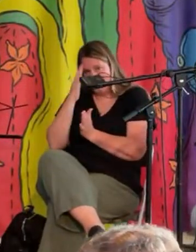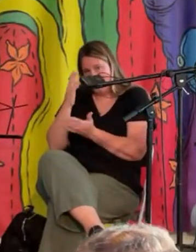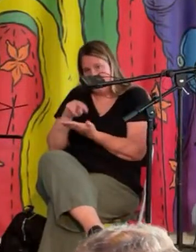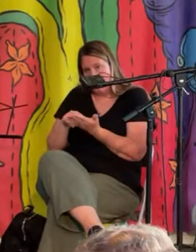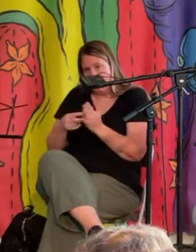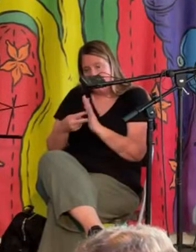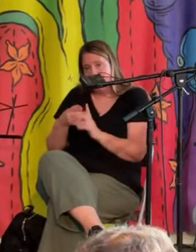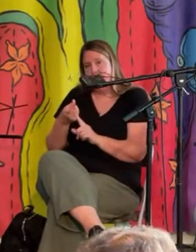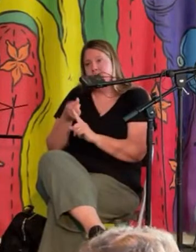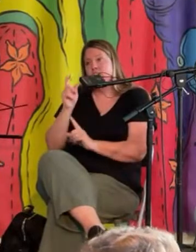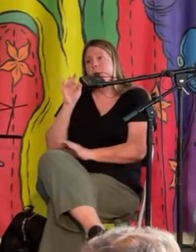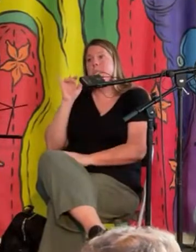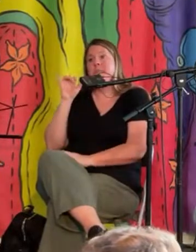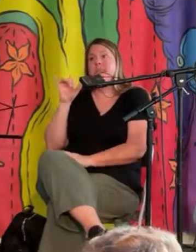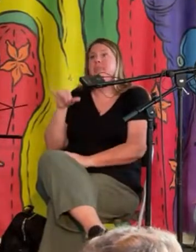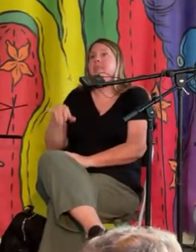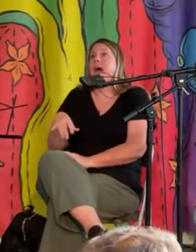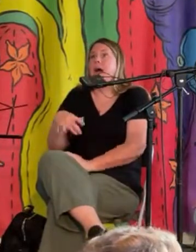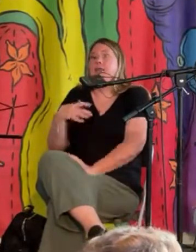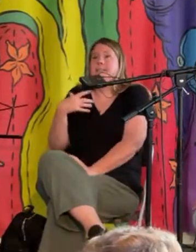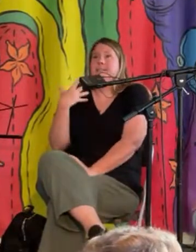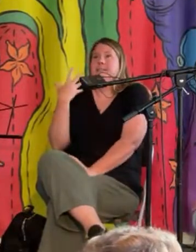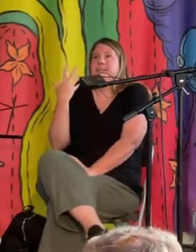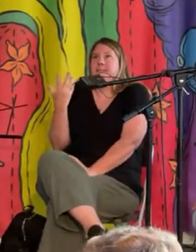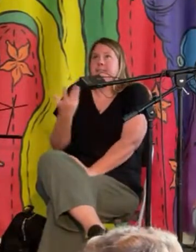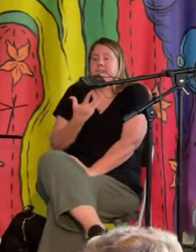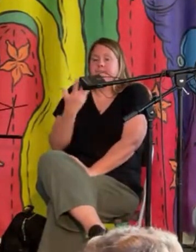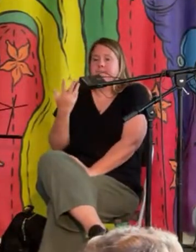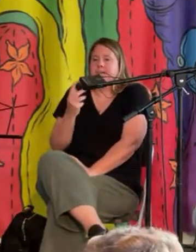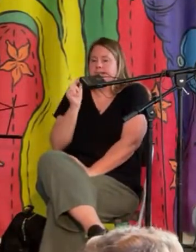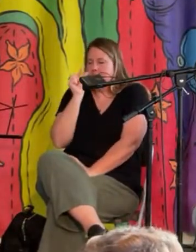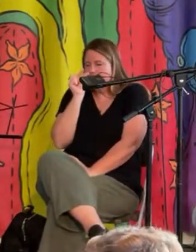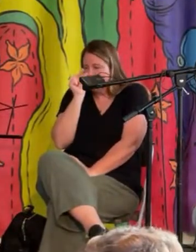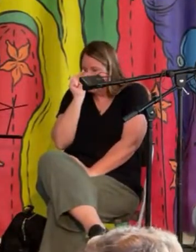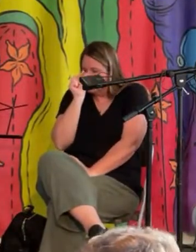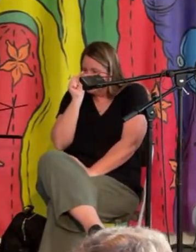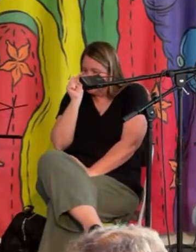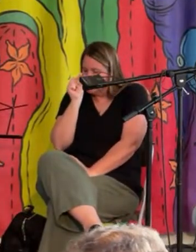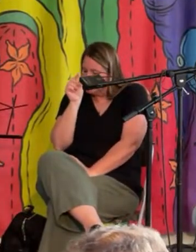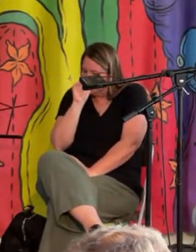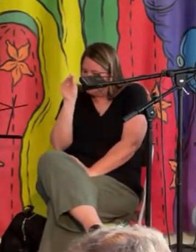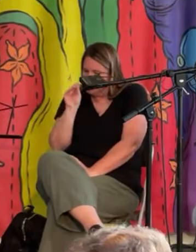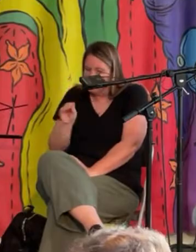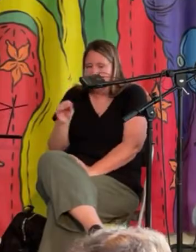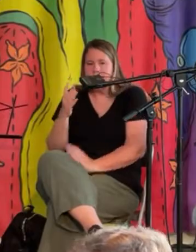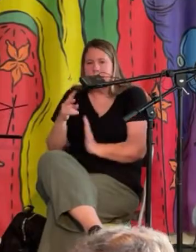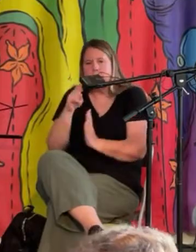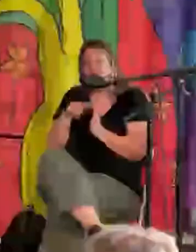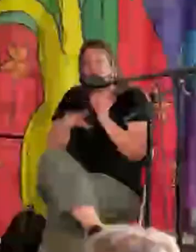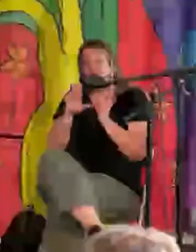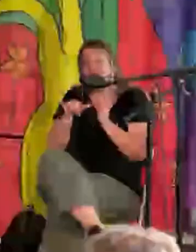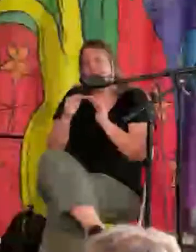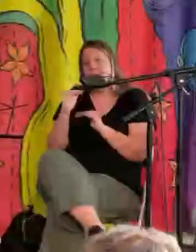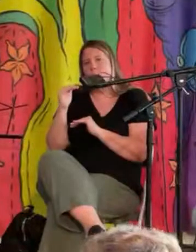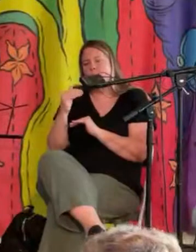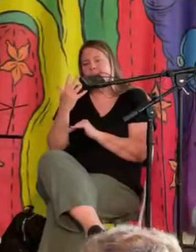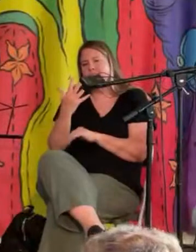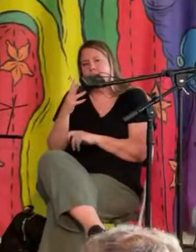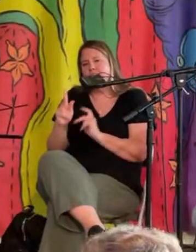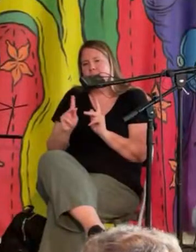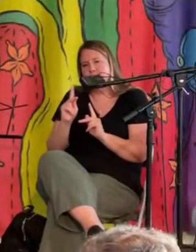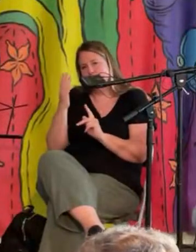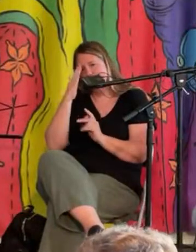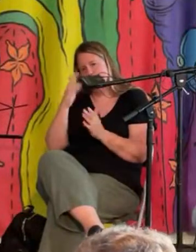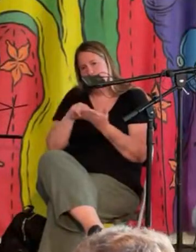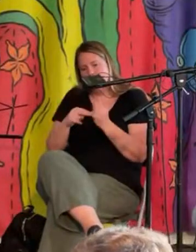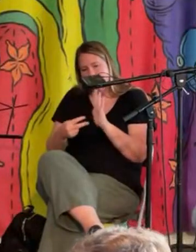And of that, you know, some minuscule percentage of that might get read by more than 5 people. You